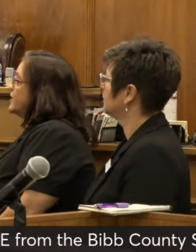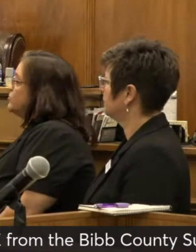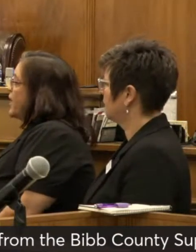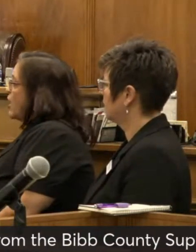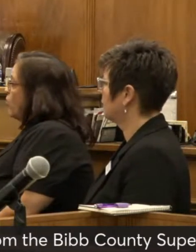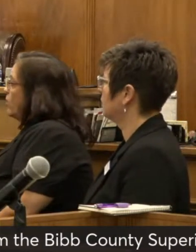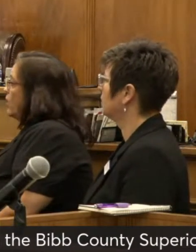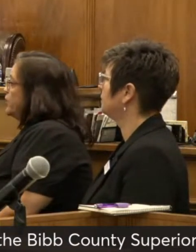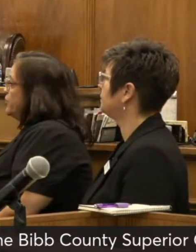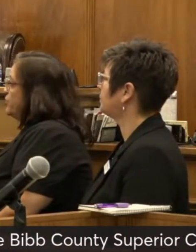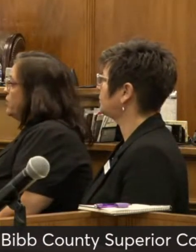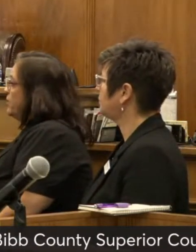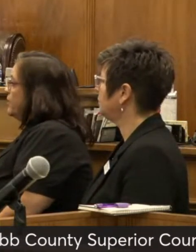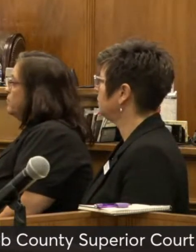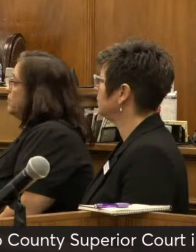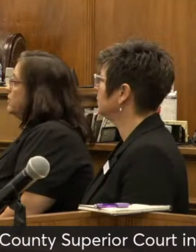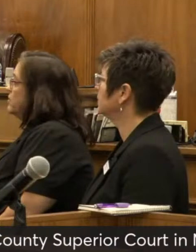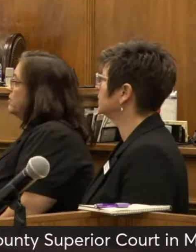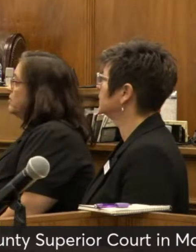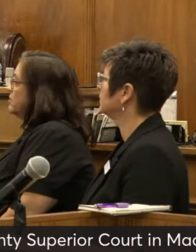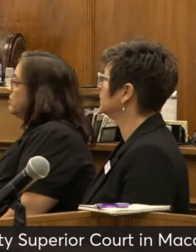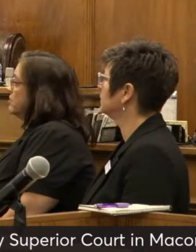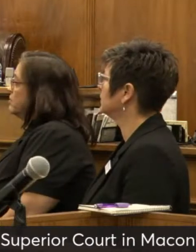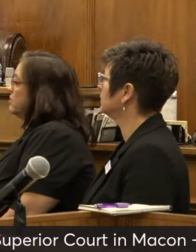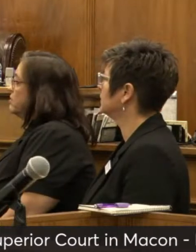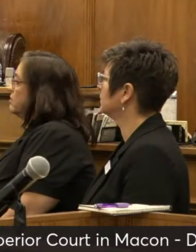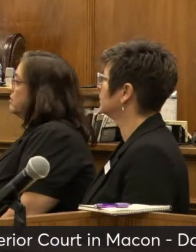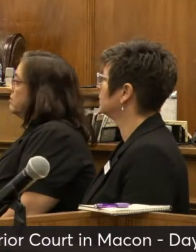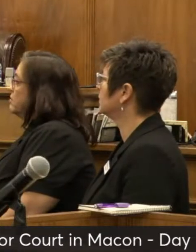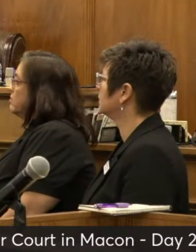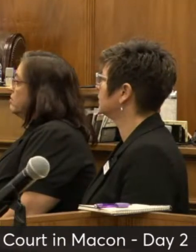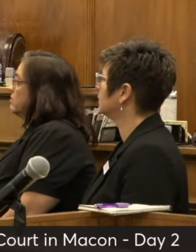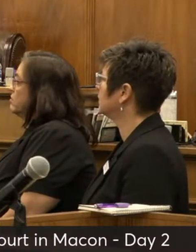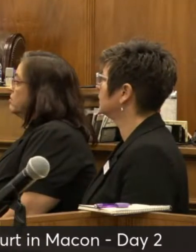He asked me how well I knew him.